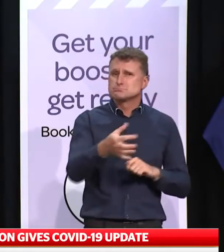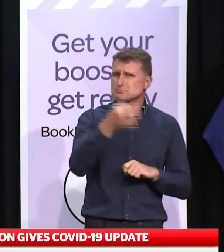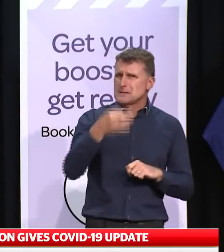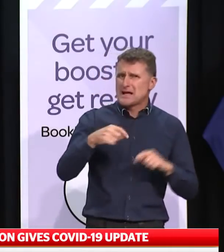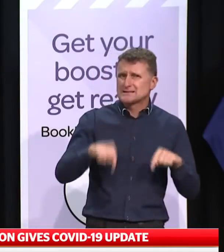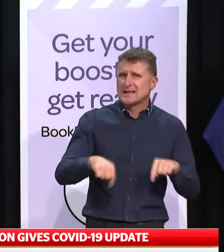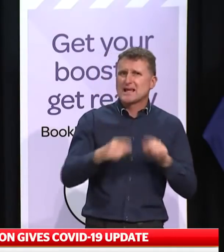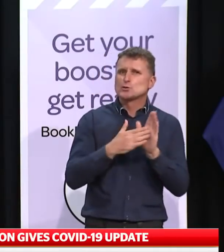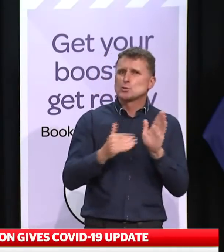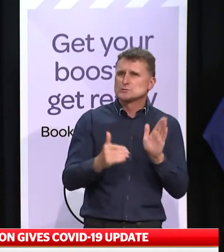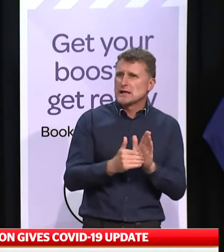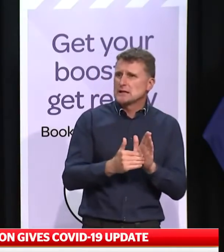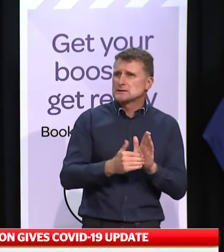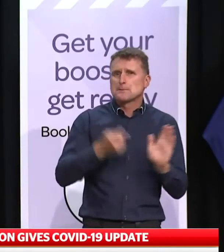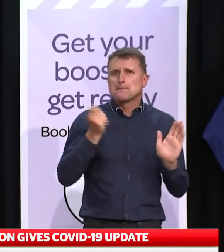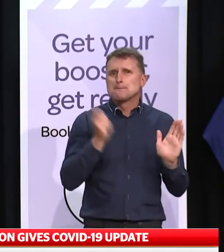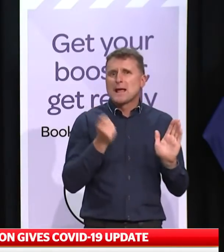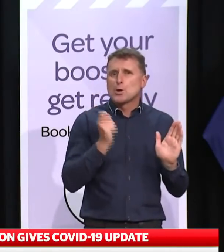materials,